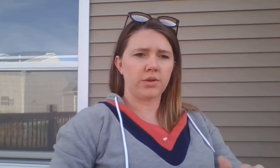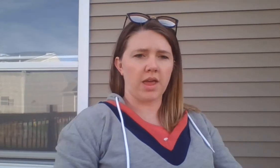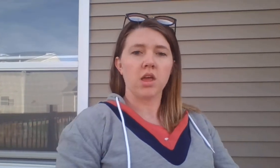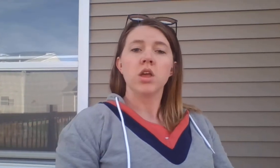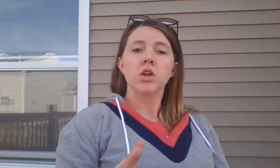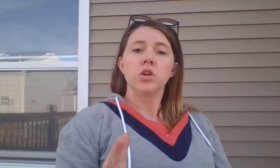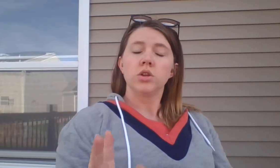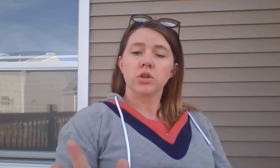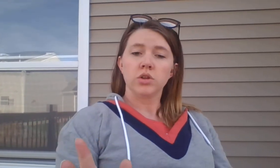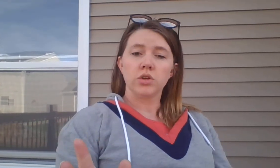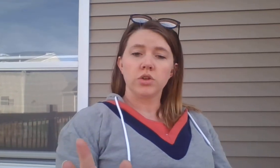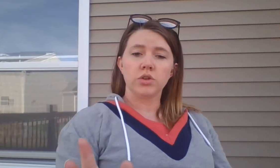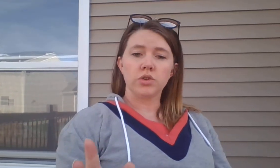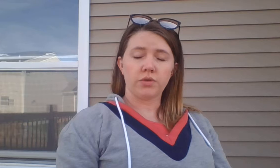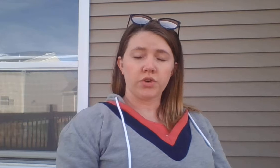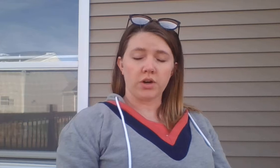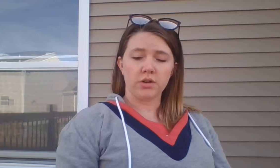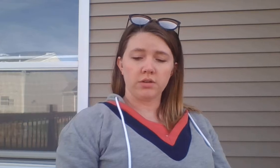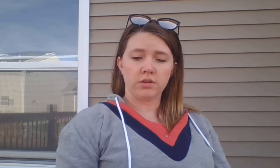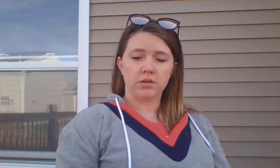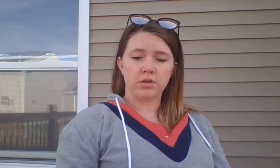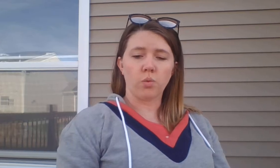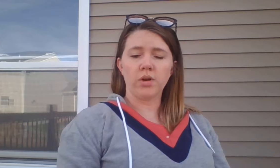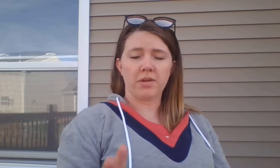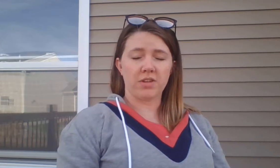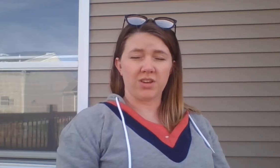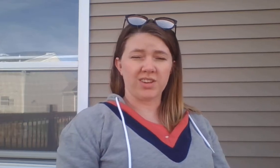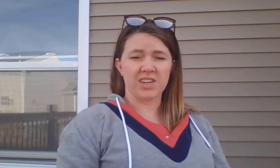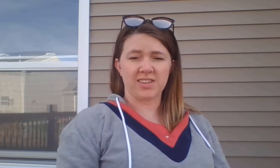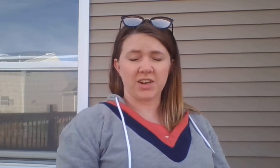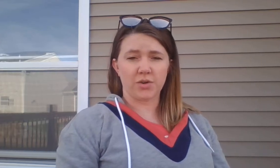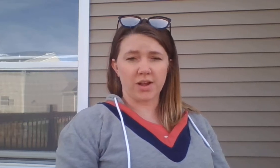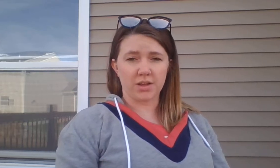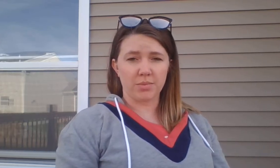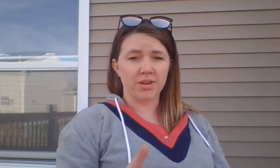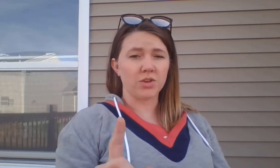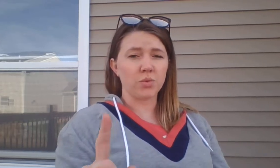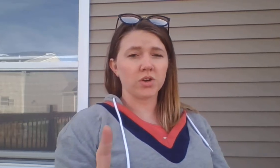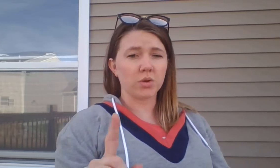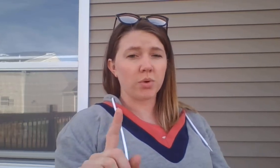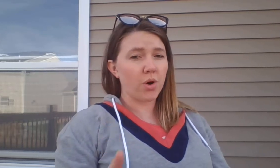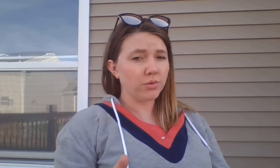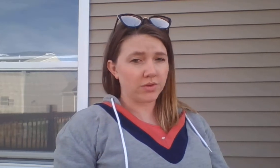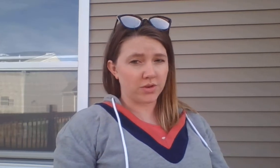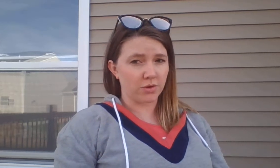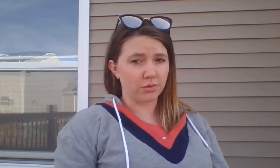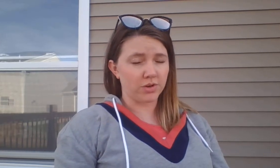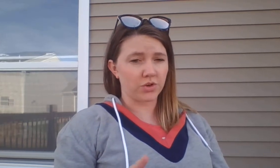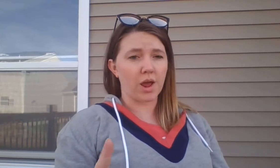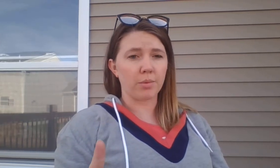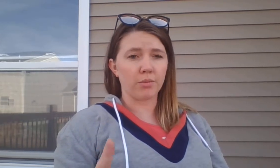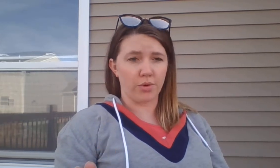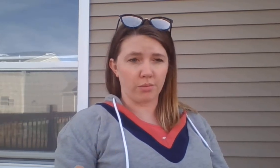Okay, so for starters, one of my videos I did this incorrectly because you are supposed to describe a room